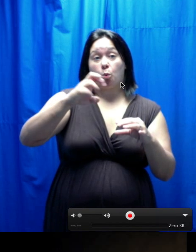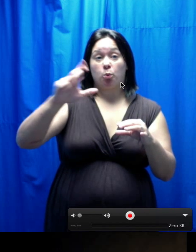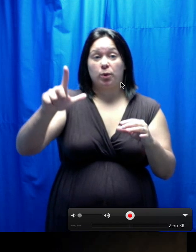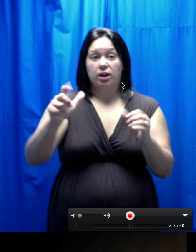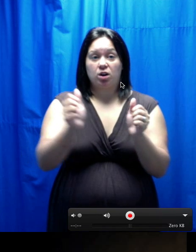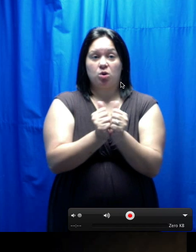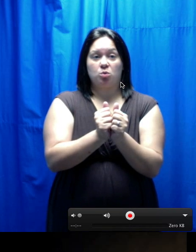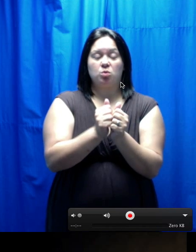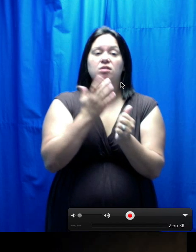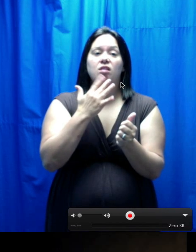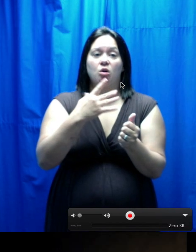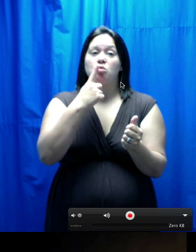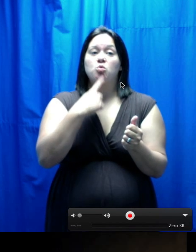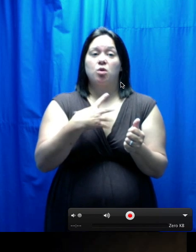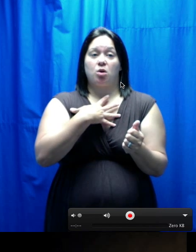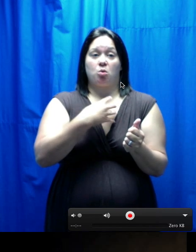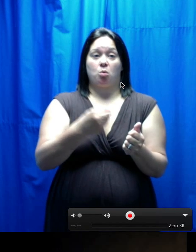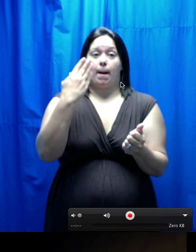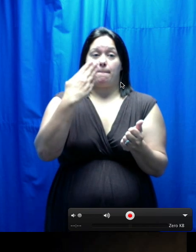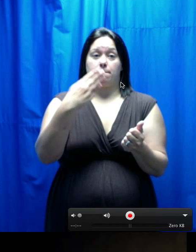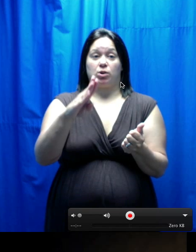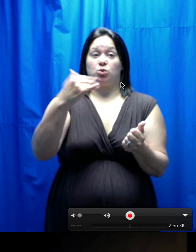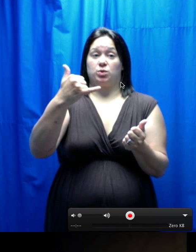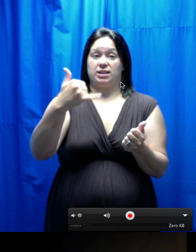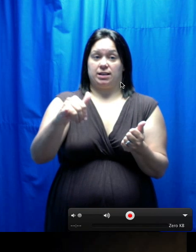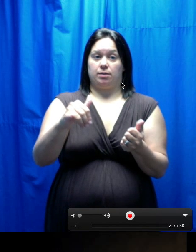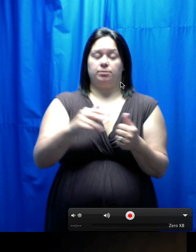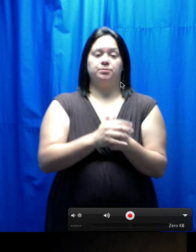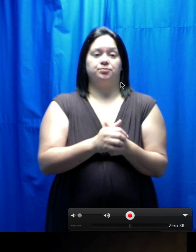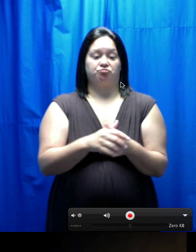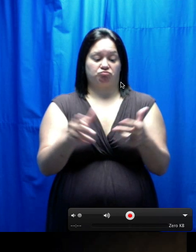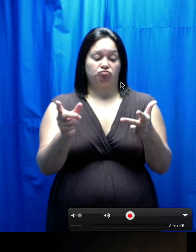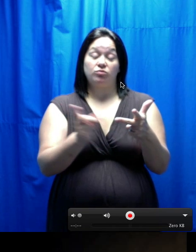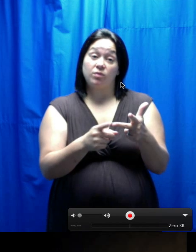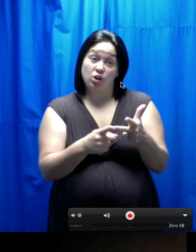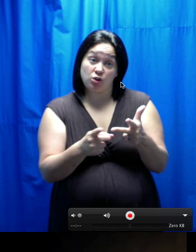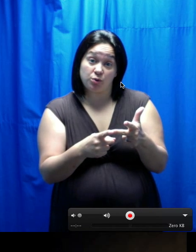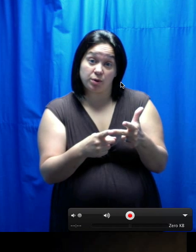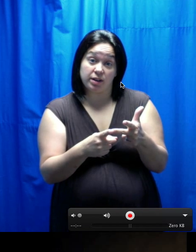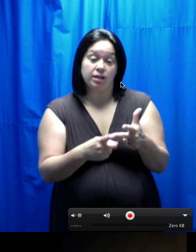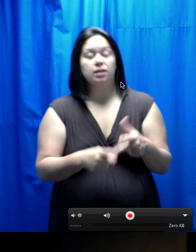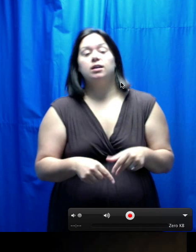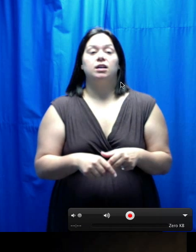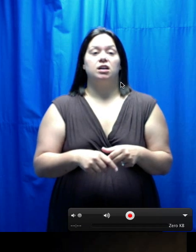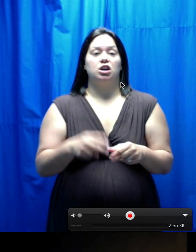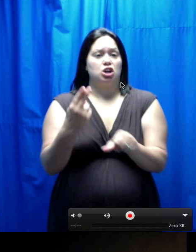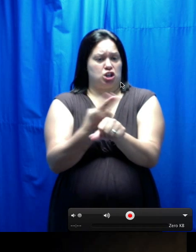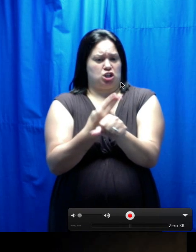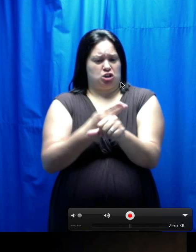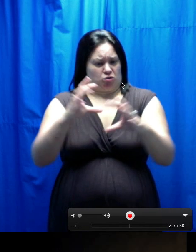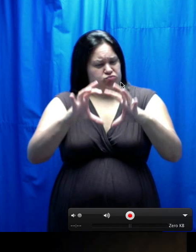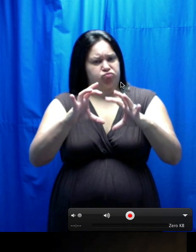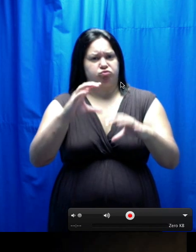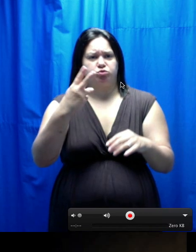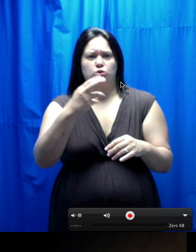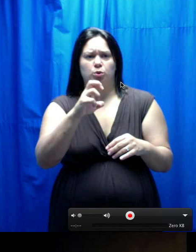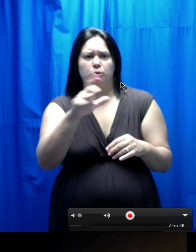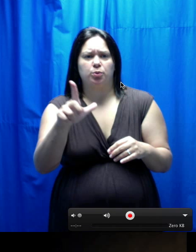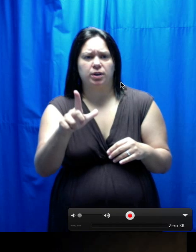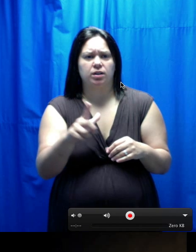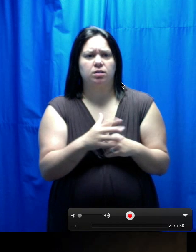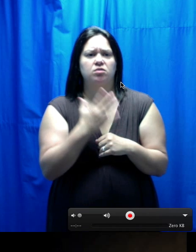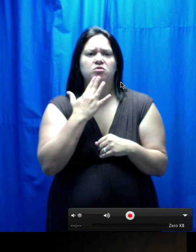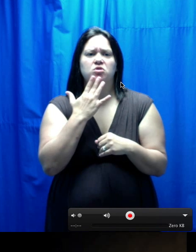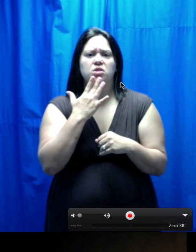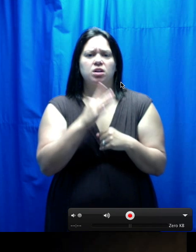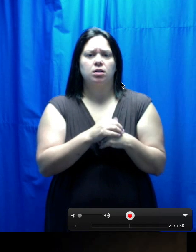3. Use the color wheel. This can be optional for those who are quite well versed with color combination, but it is always handy to have